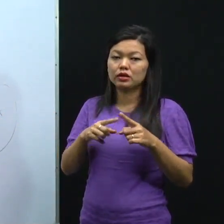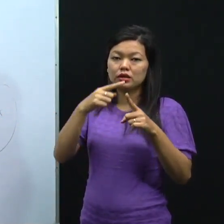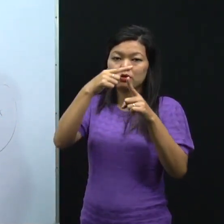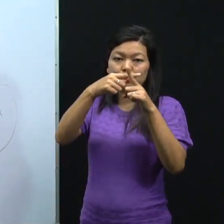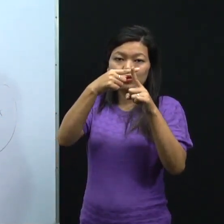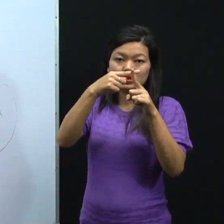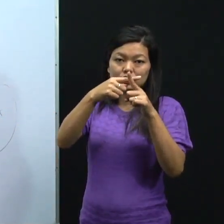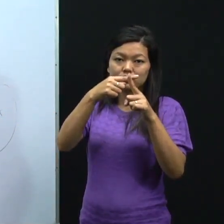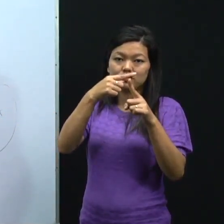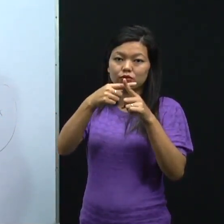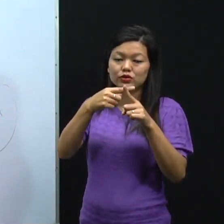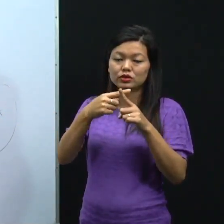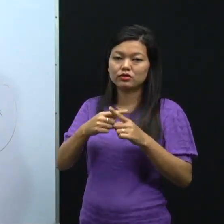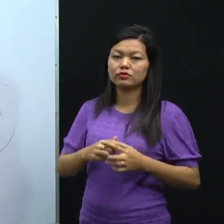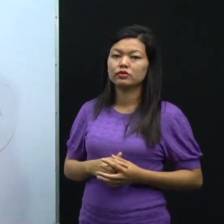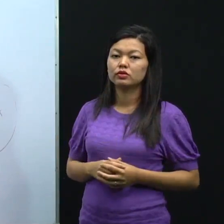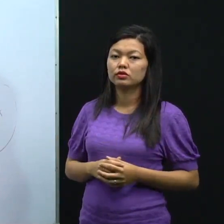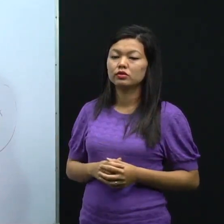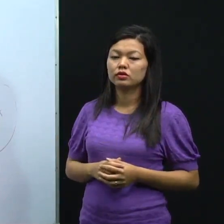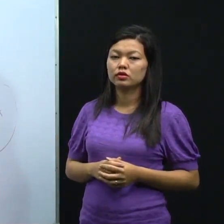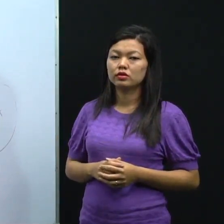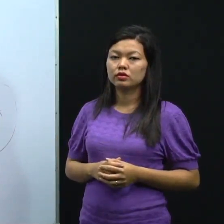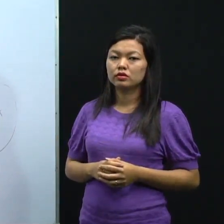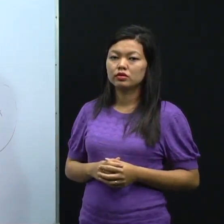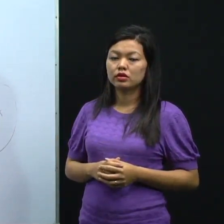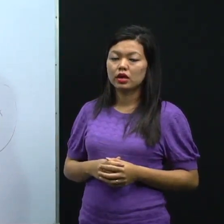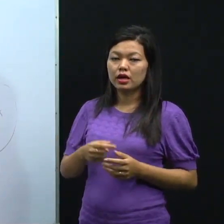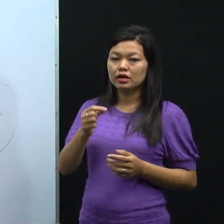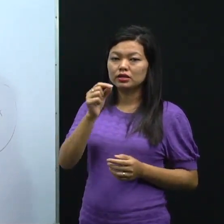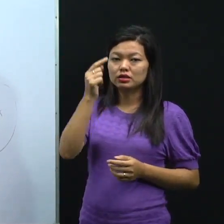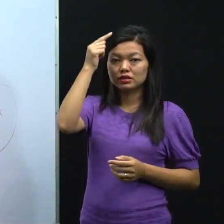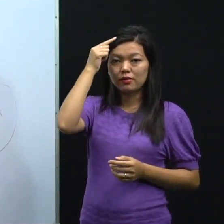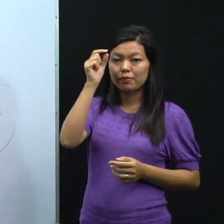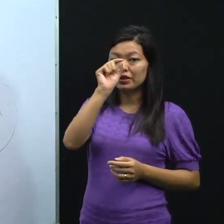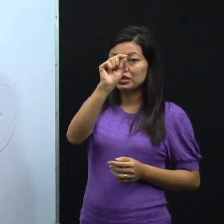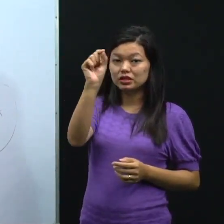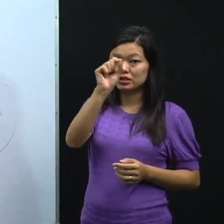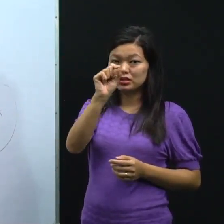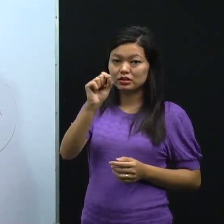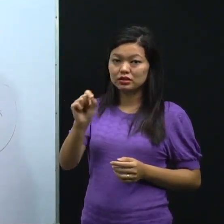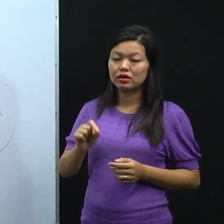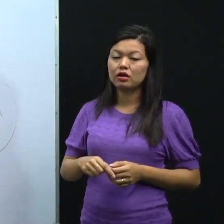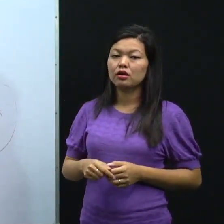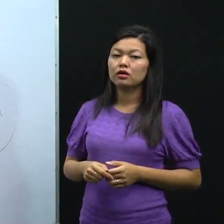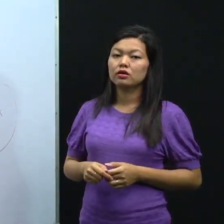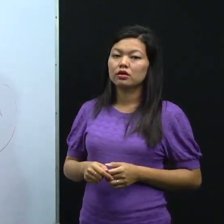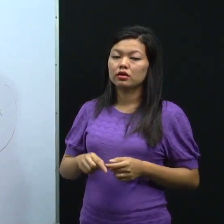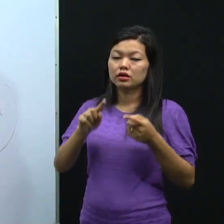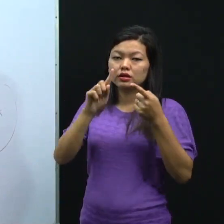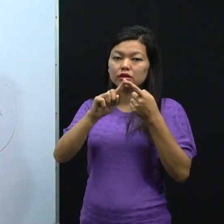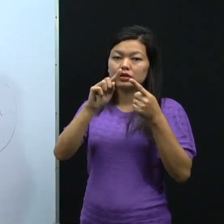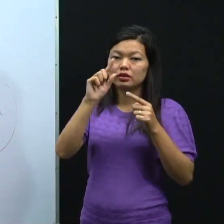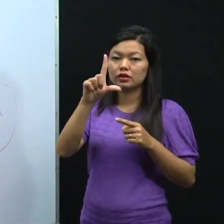charged, clear? And then the seeds which are embedded in it, he said these are the